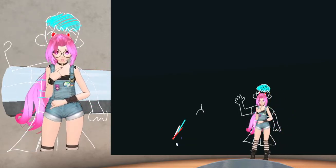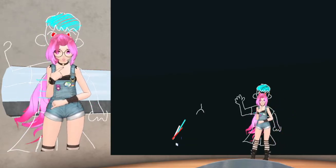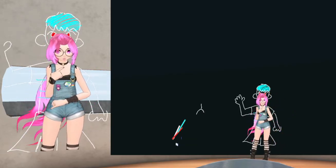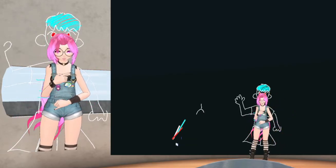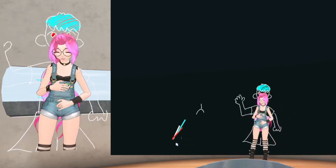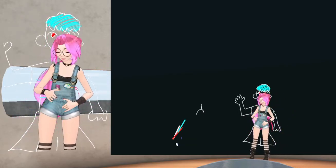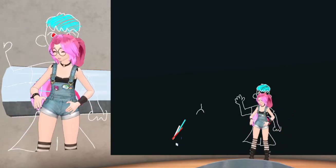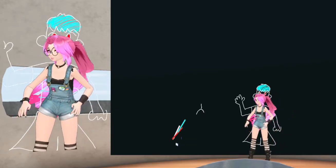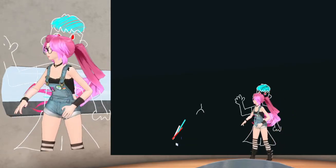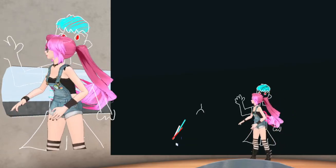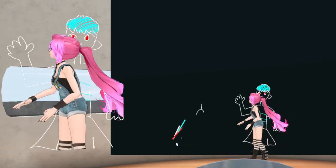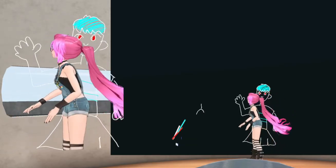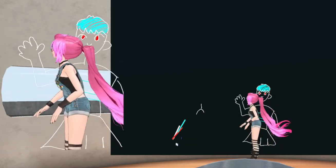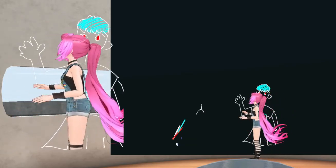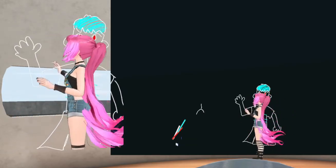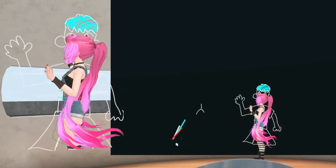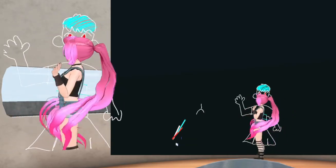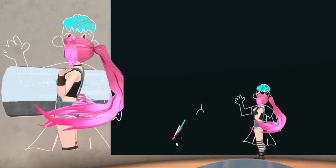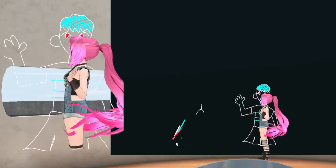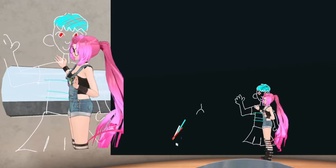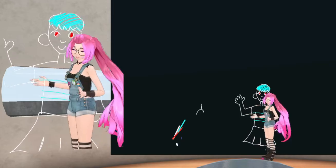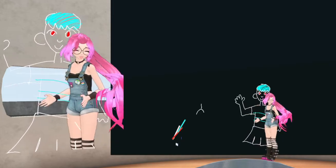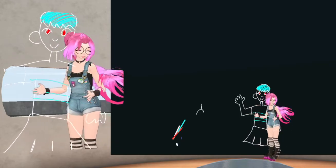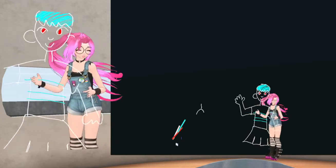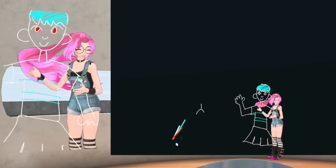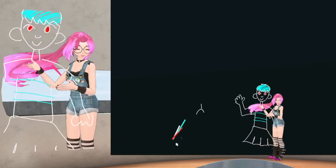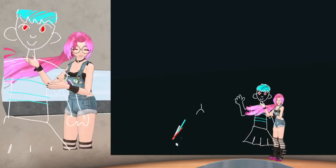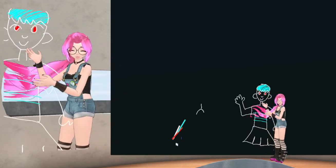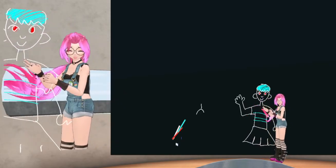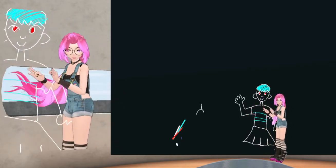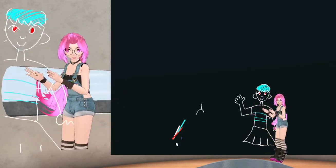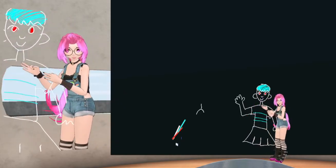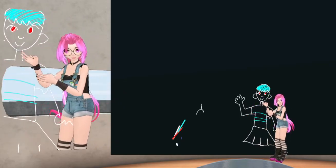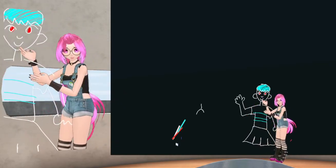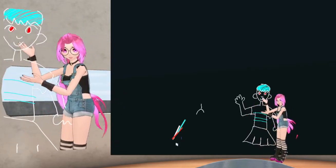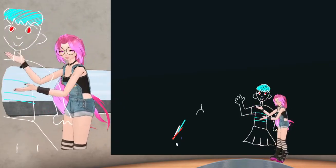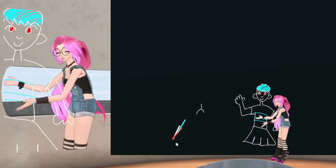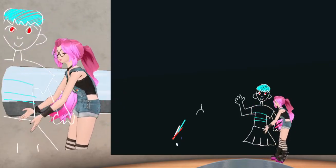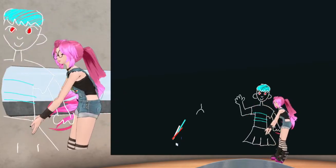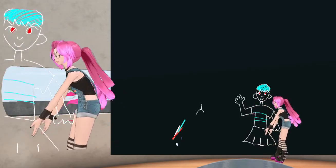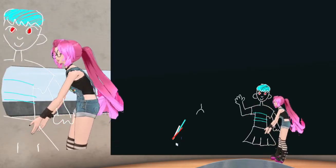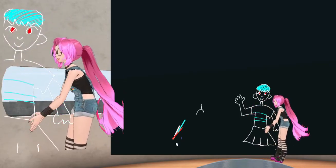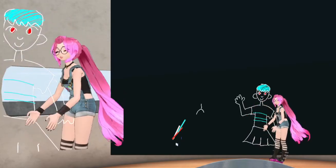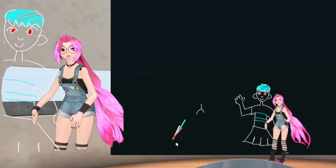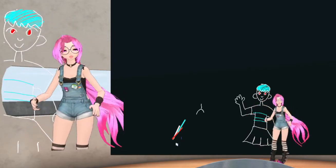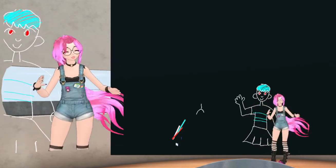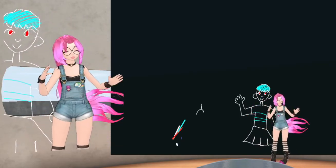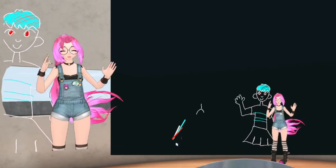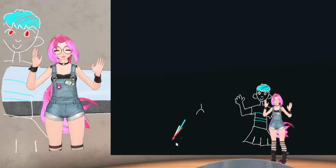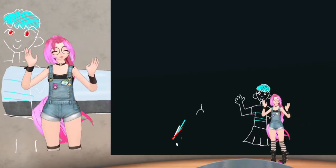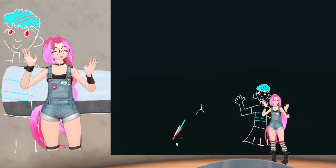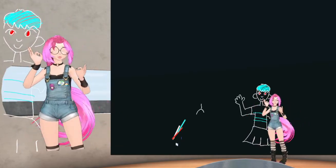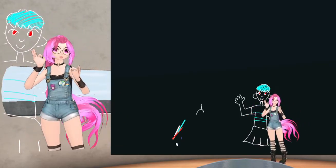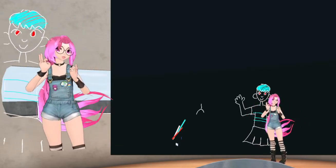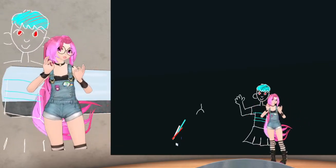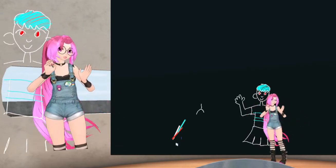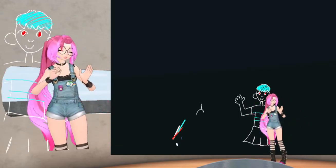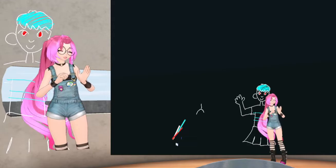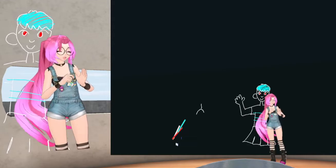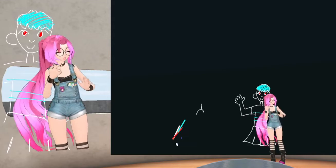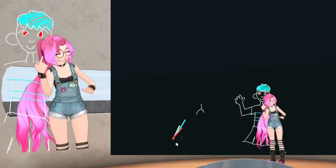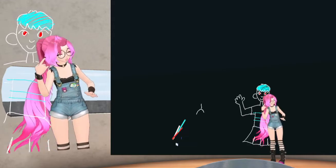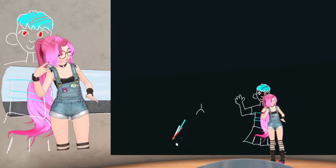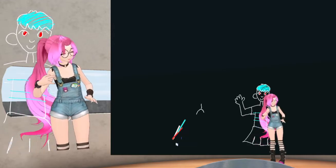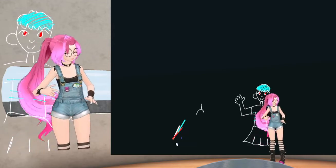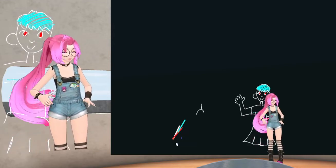I'm judging. No, I'm kidding. Well, cool. Check it out. You just described this person to me, and I had a perfect picture